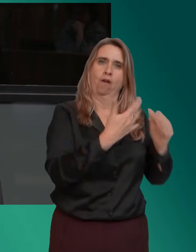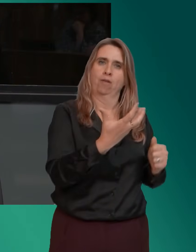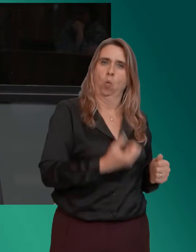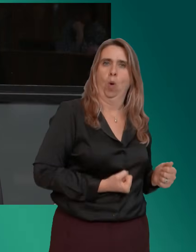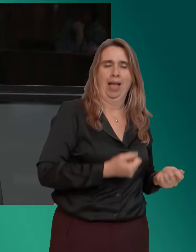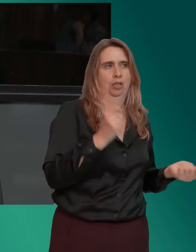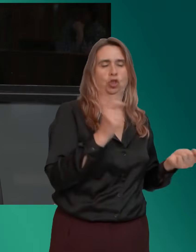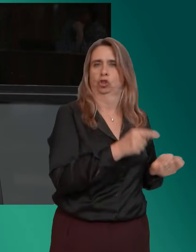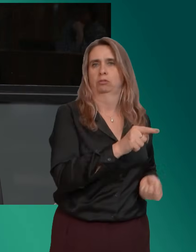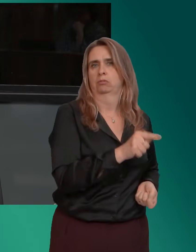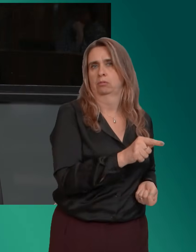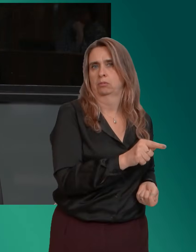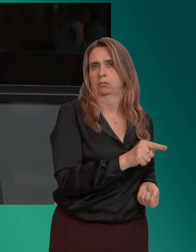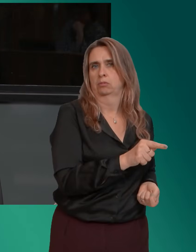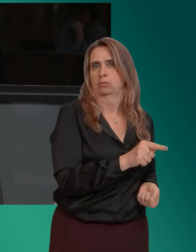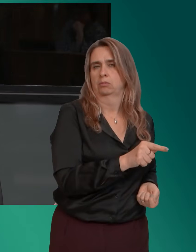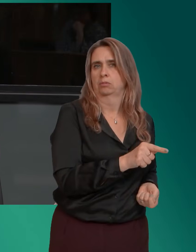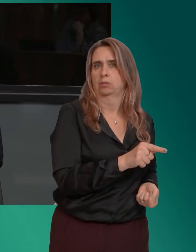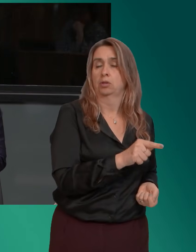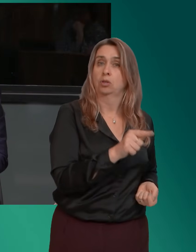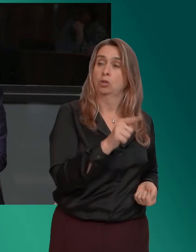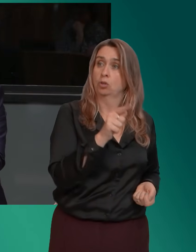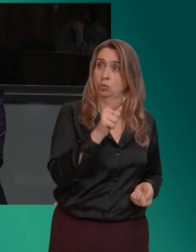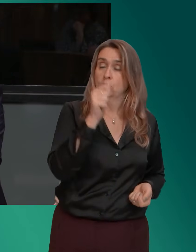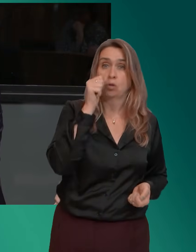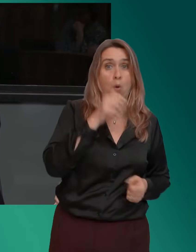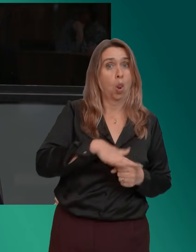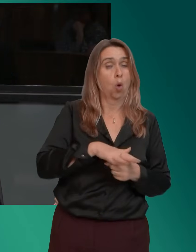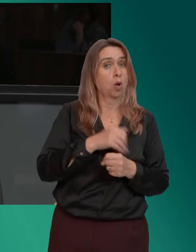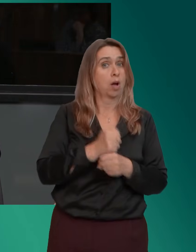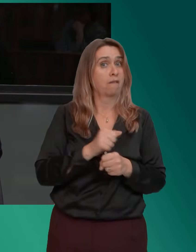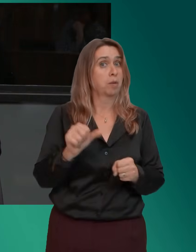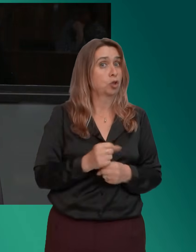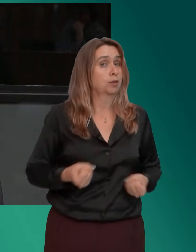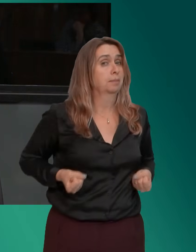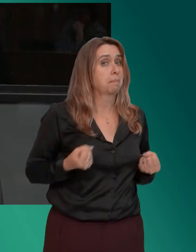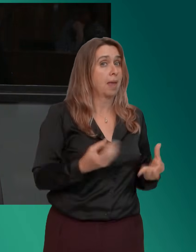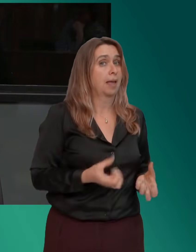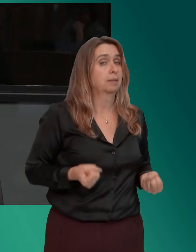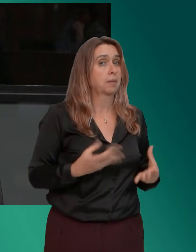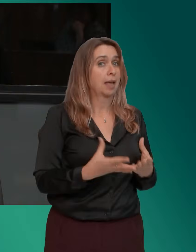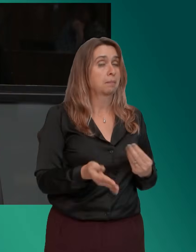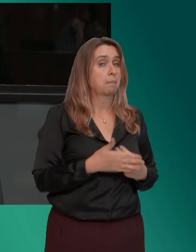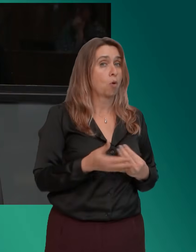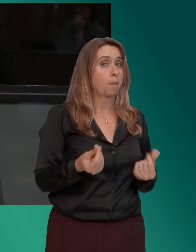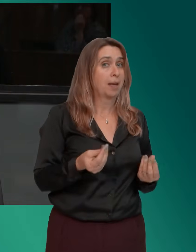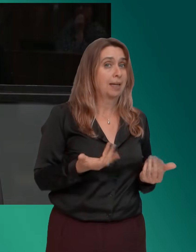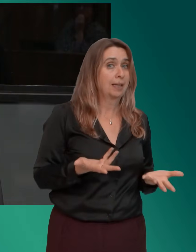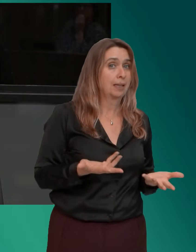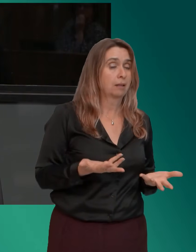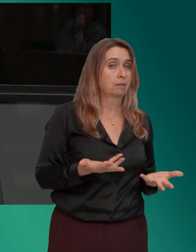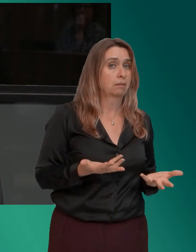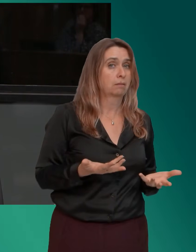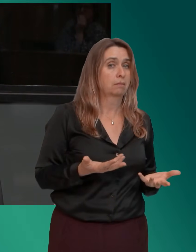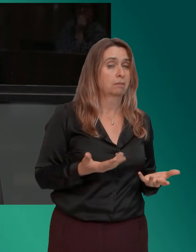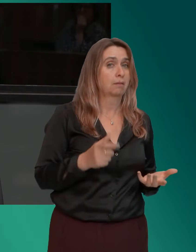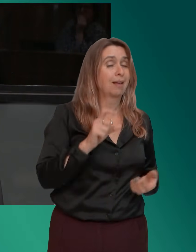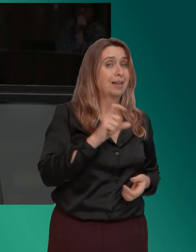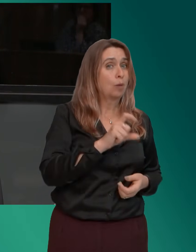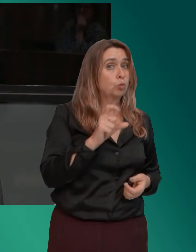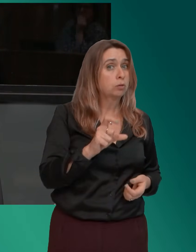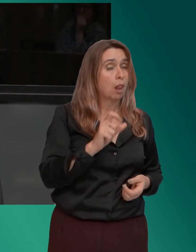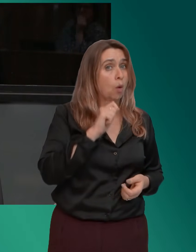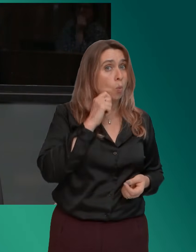deliver that, you will be expecting, no doubt, local government to invest more. To enable this, can our councils expect